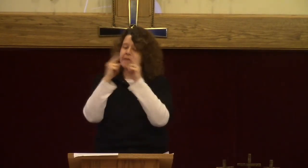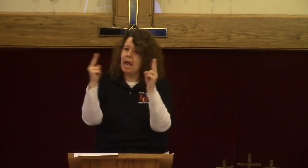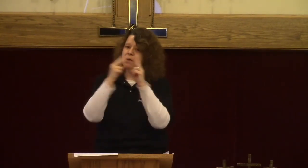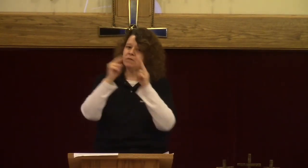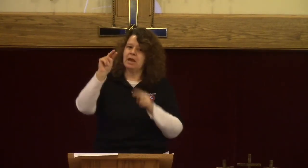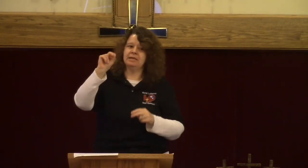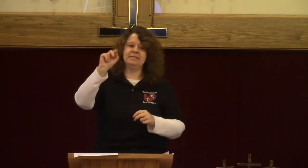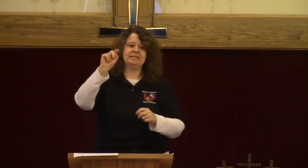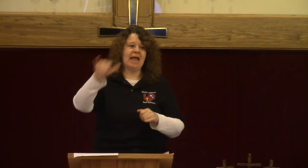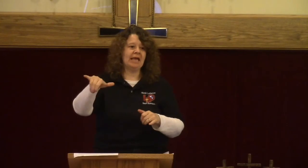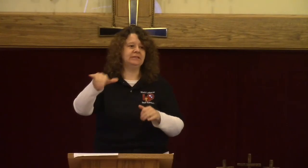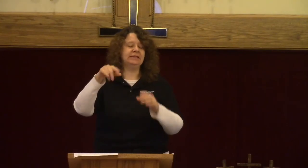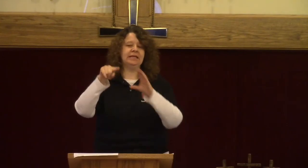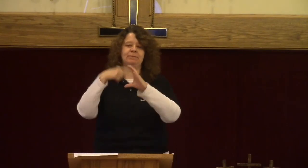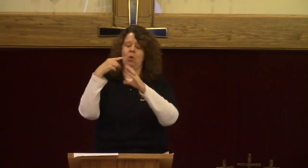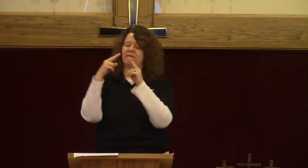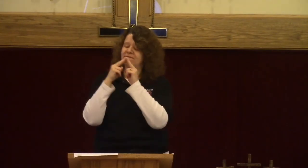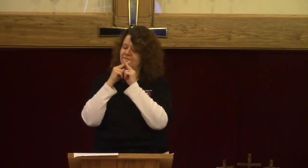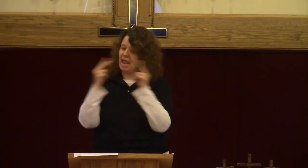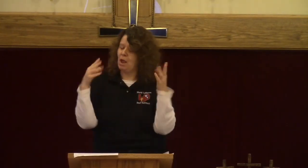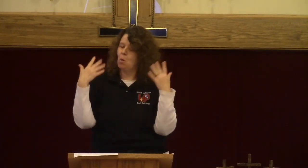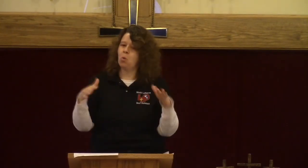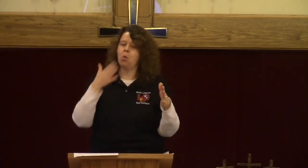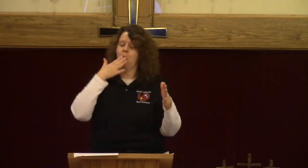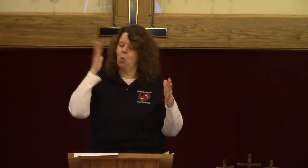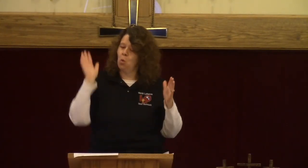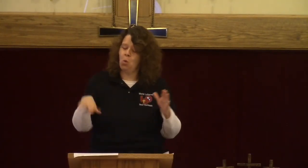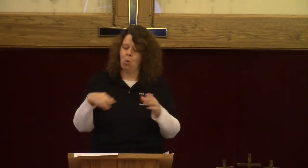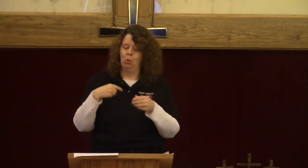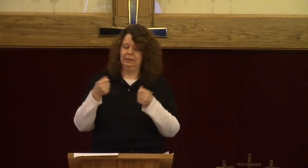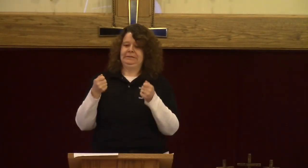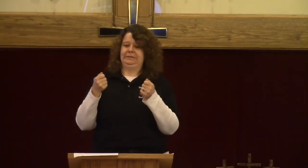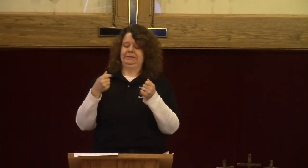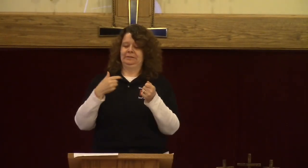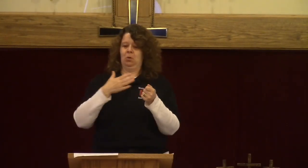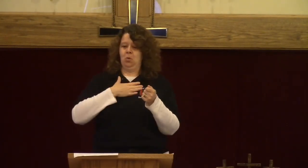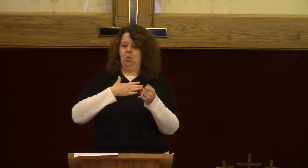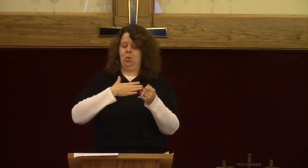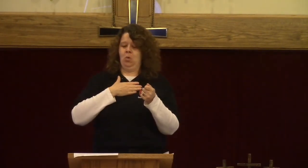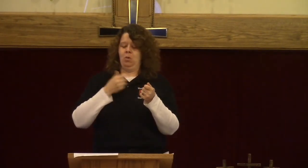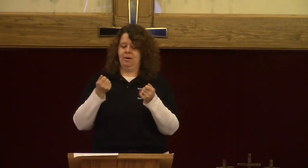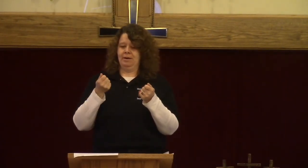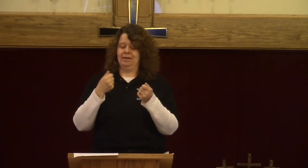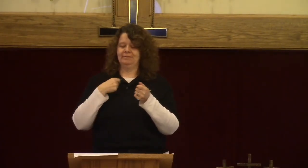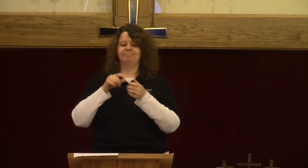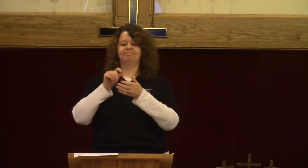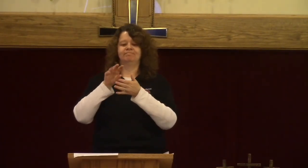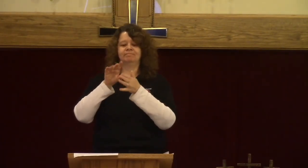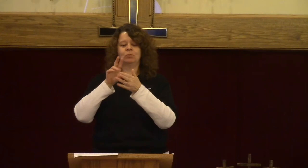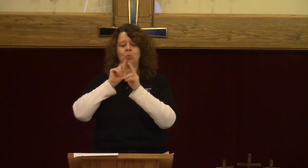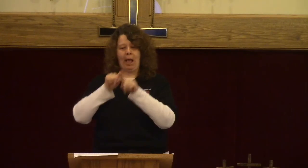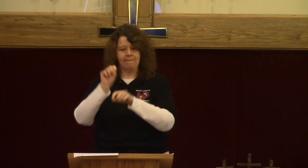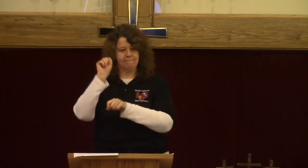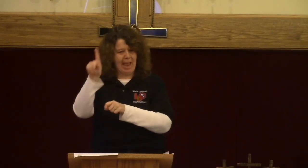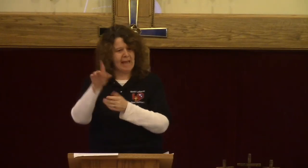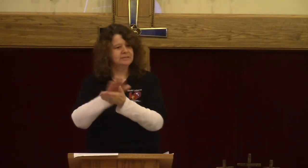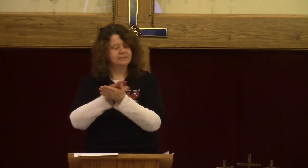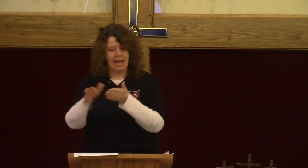know, there was a, you know, family member, wow, one of the children emailed me a really nasty, you know, letter.